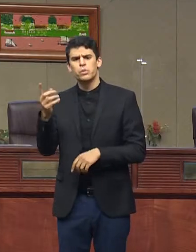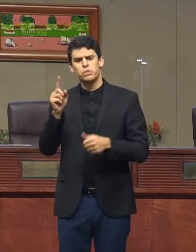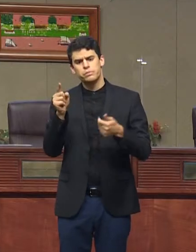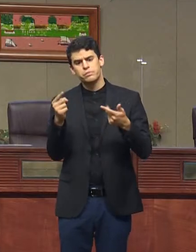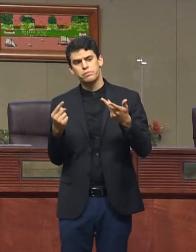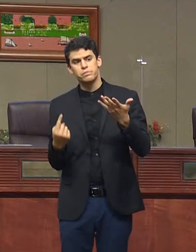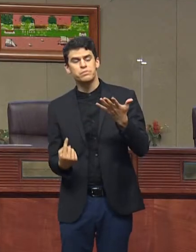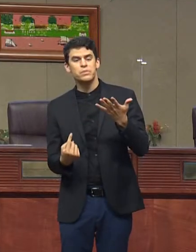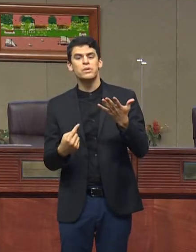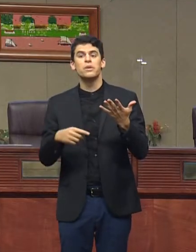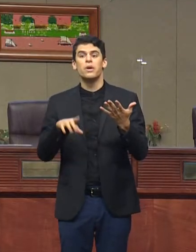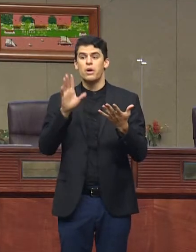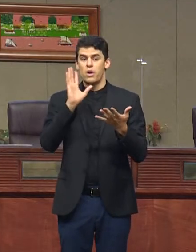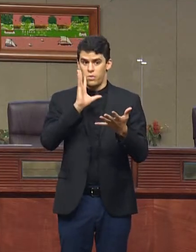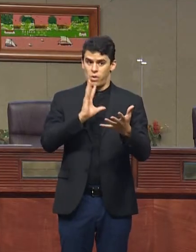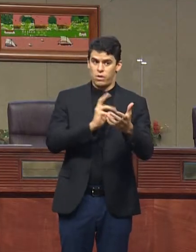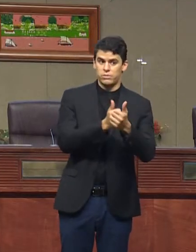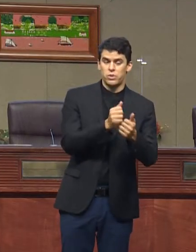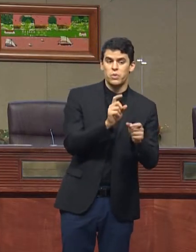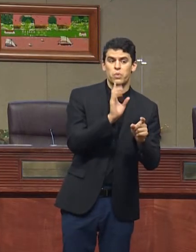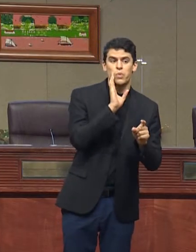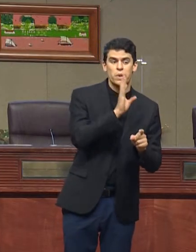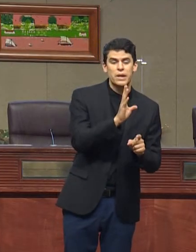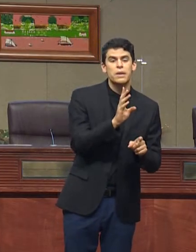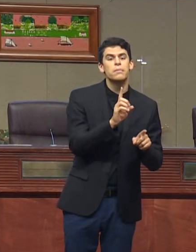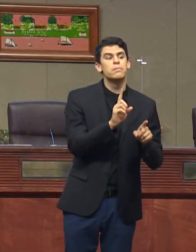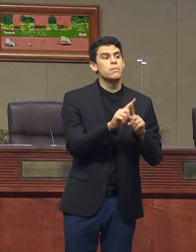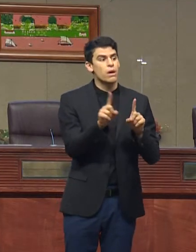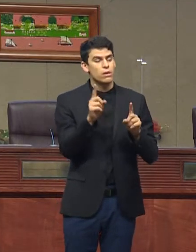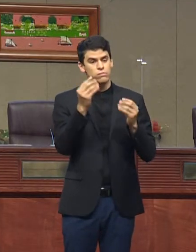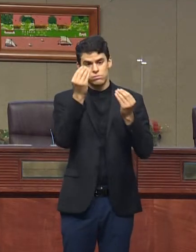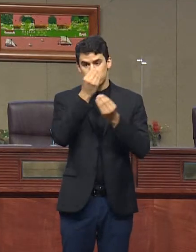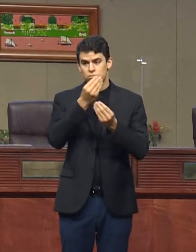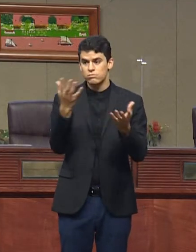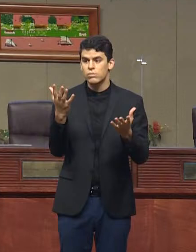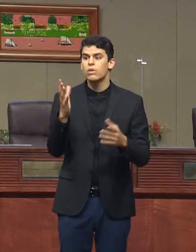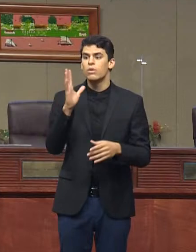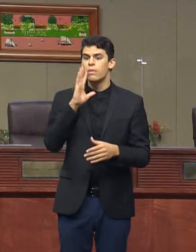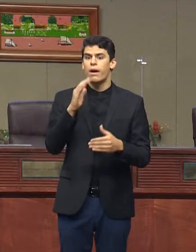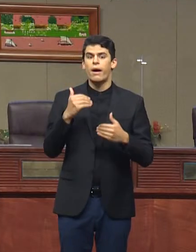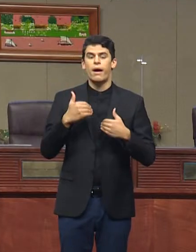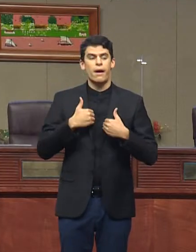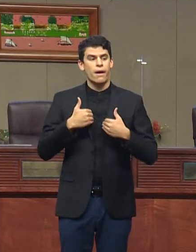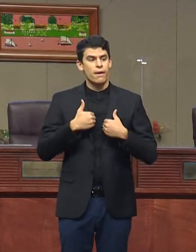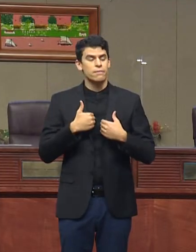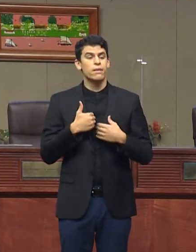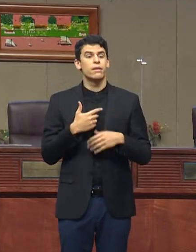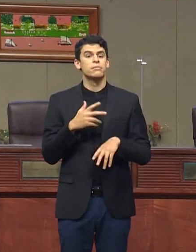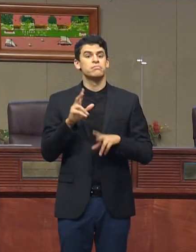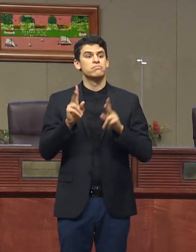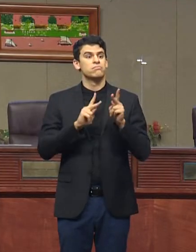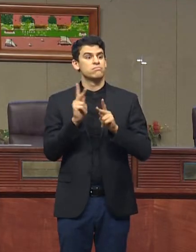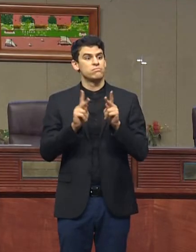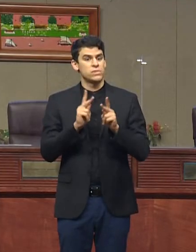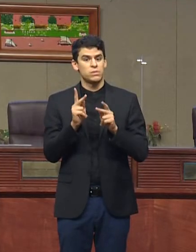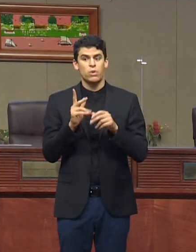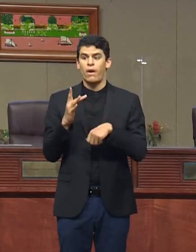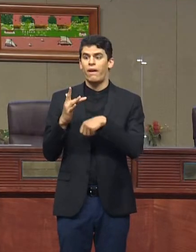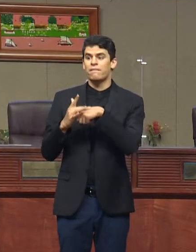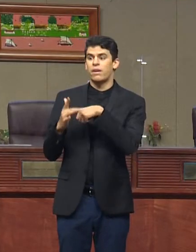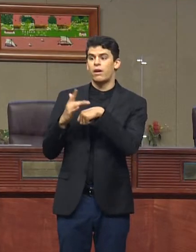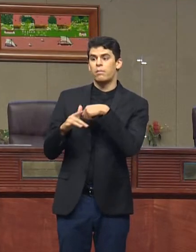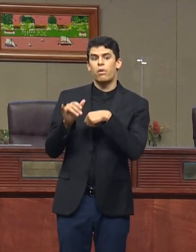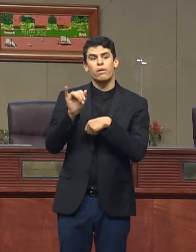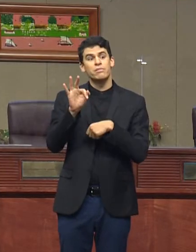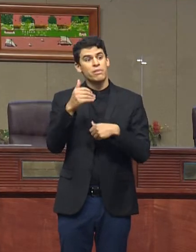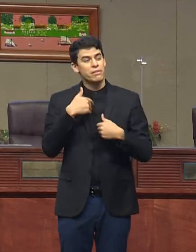a great update, but we do have individuals who will be available for questions based upon some